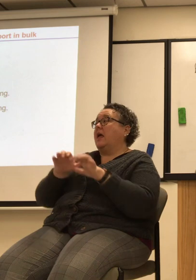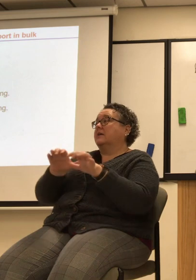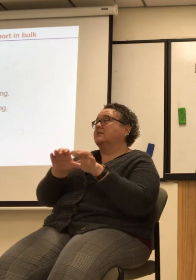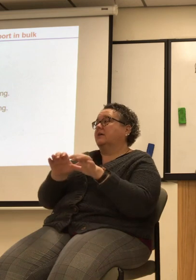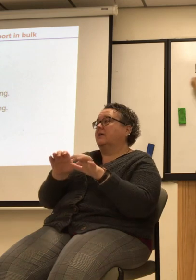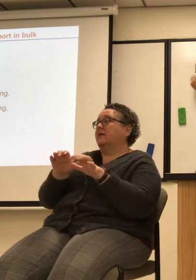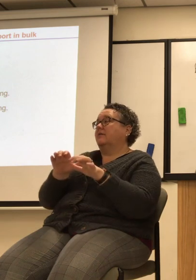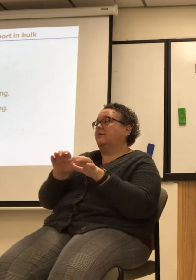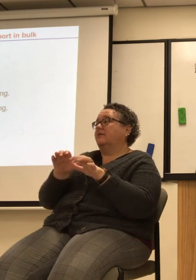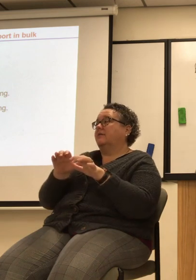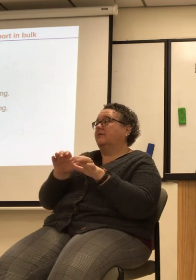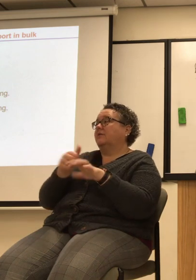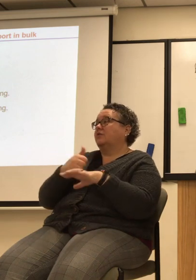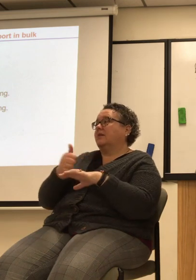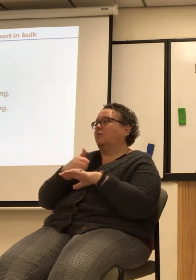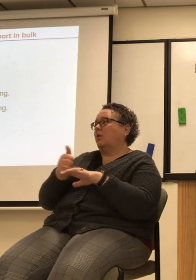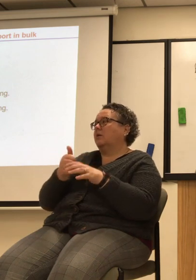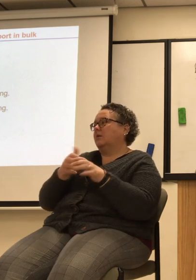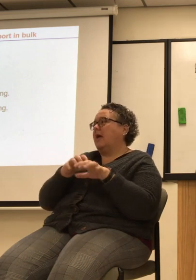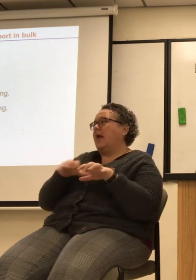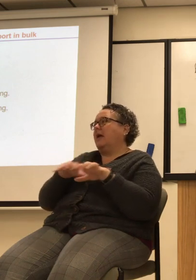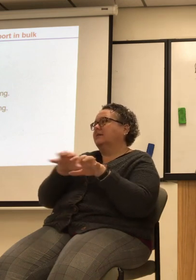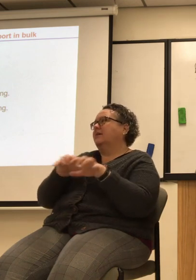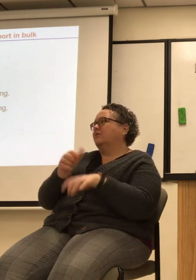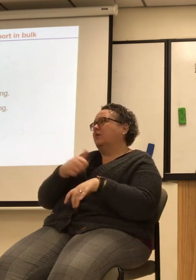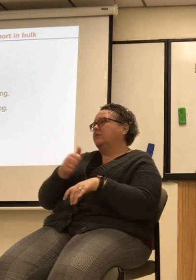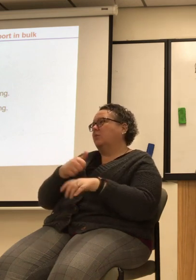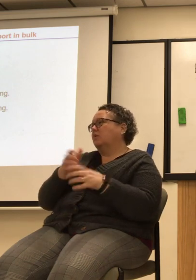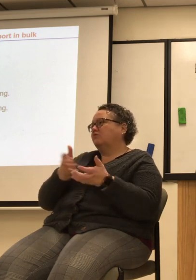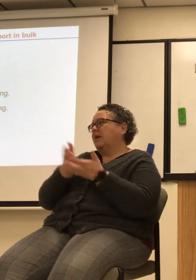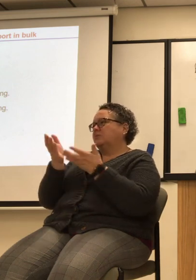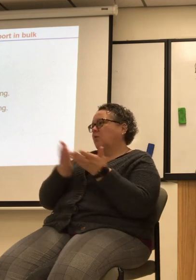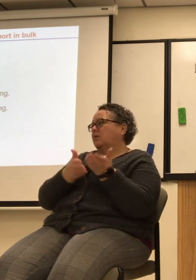Under it, I'm going to put vesicular transport.